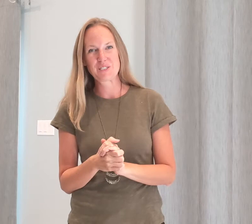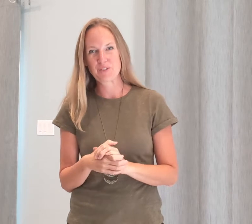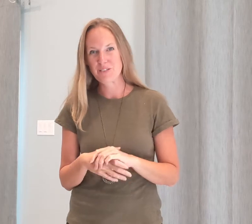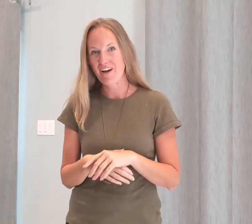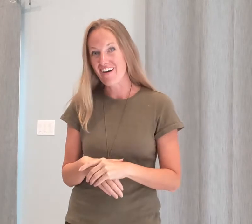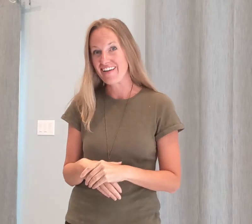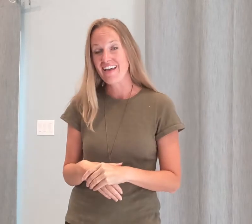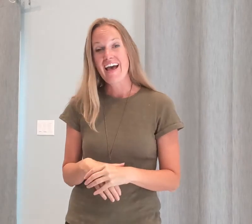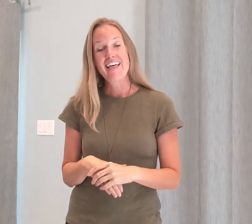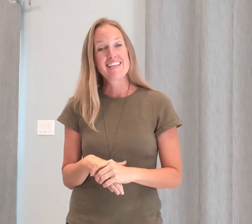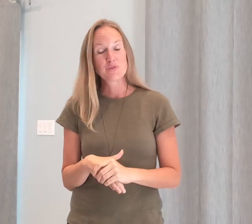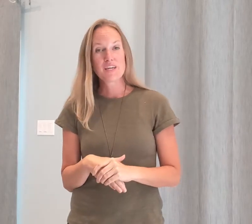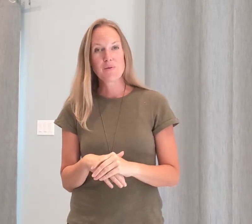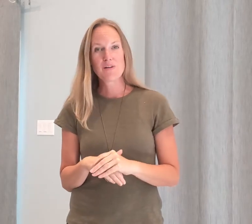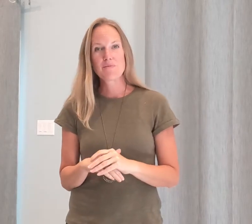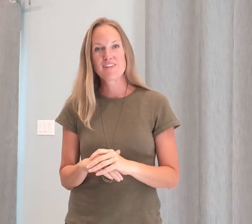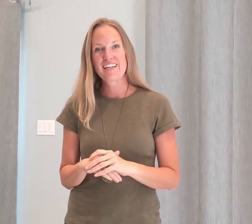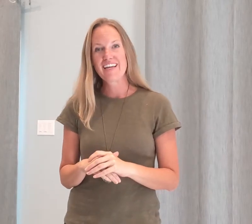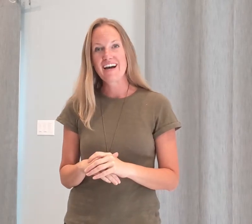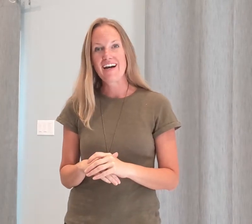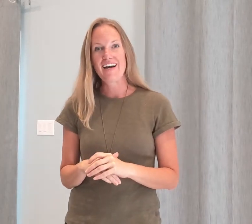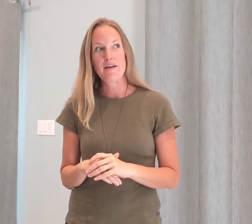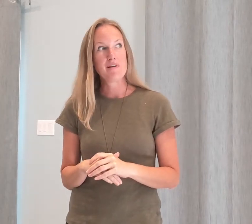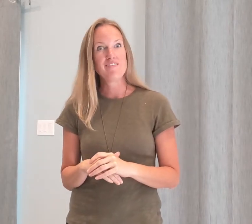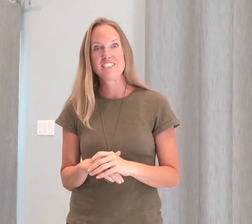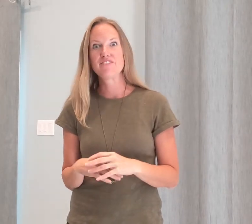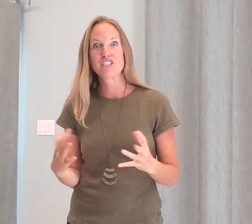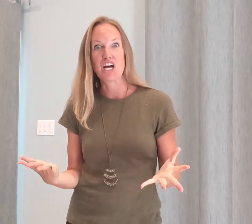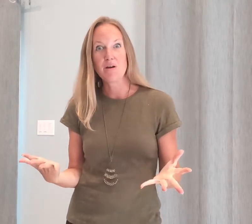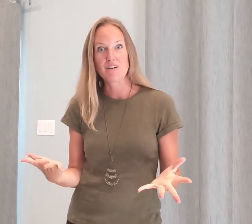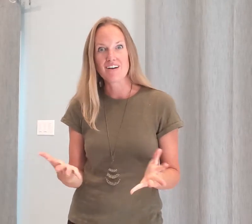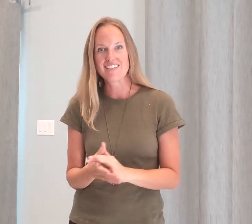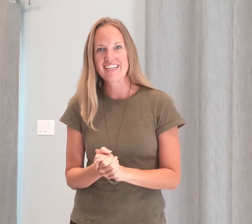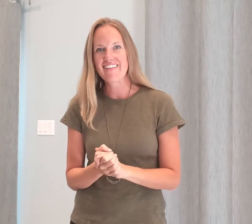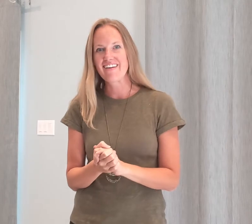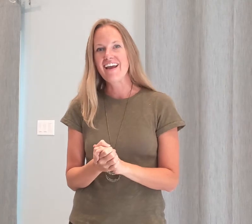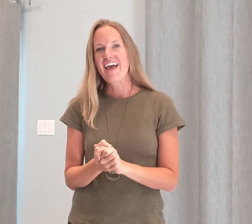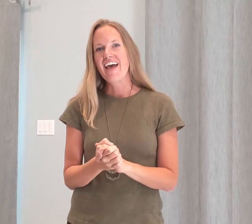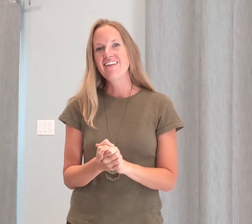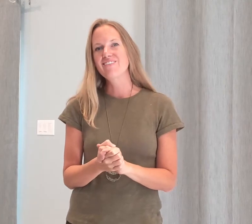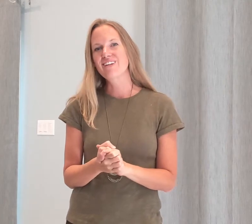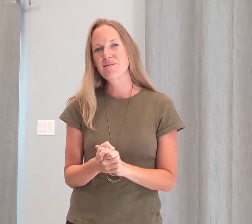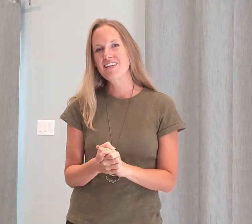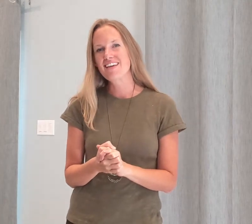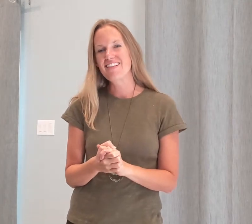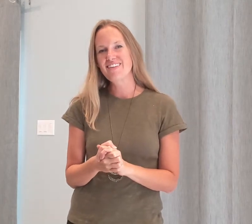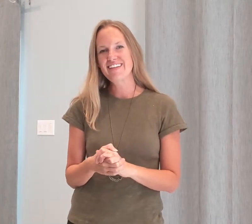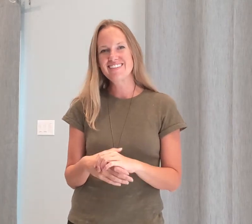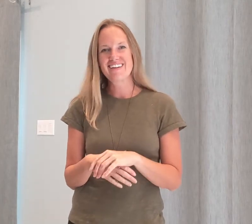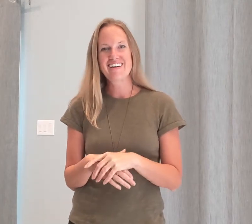worship God. This week we're going to be learning a bit of a different genre altogether, and we're going to be learning a song called